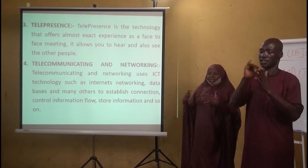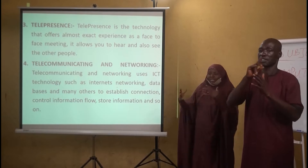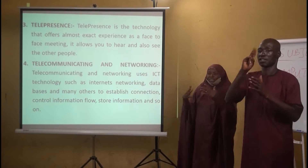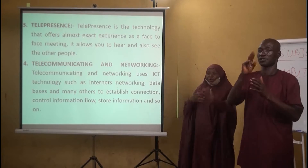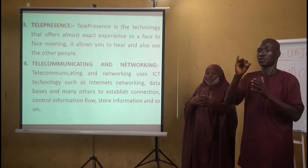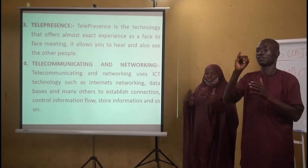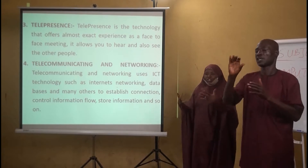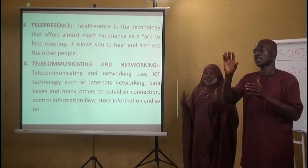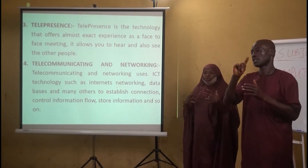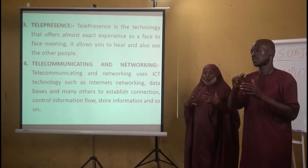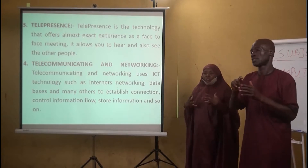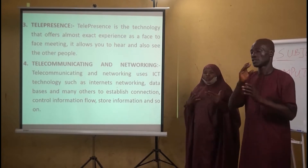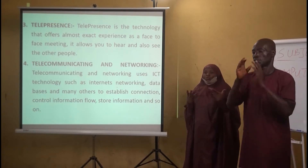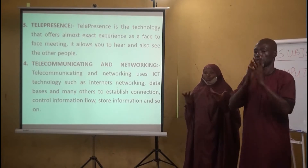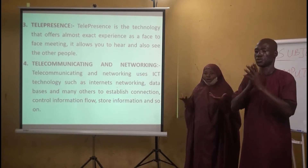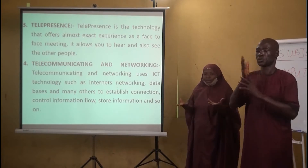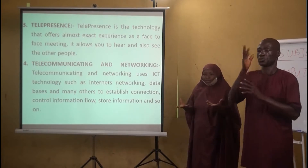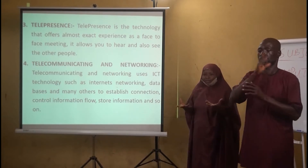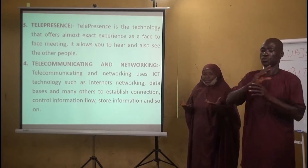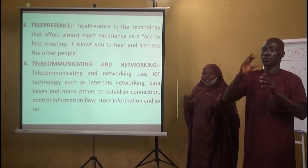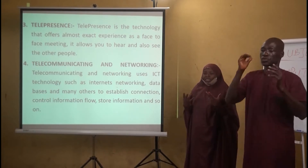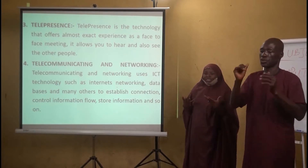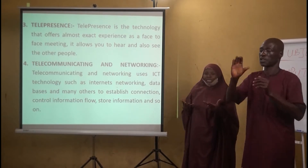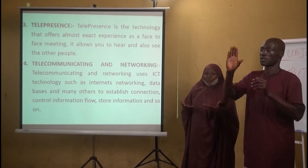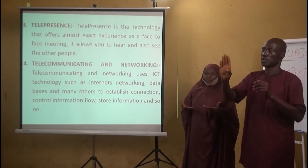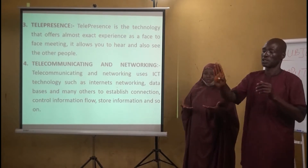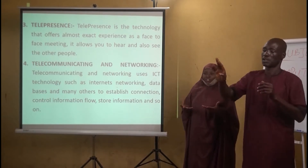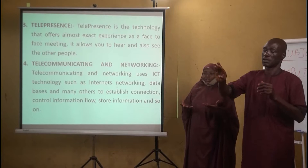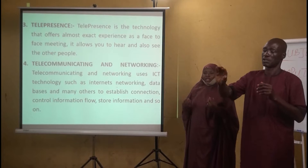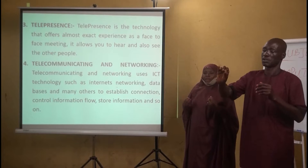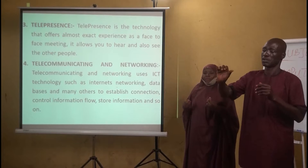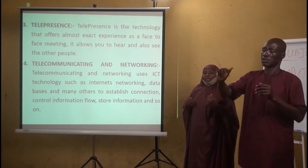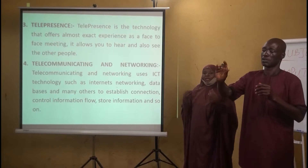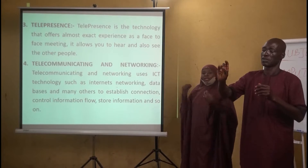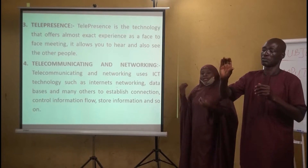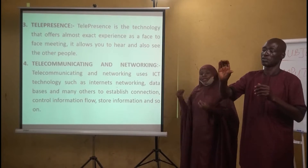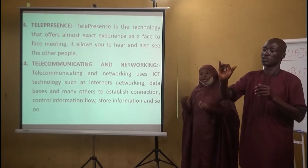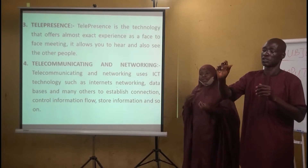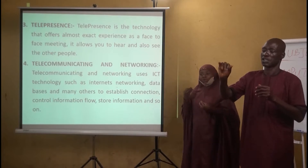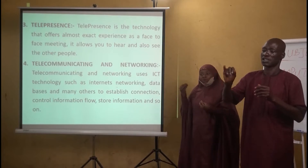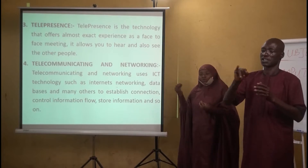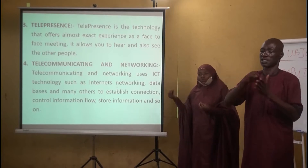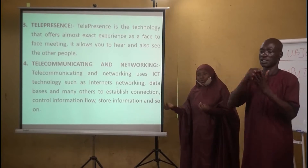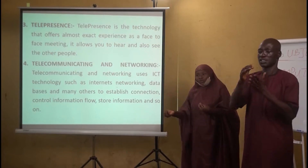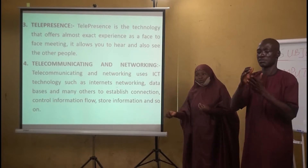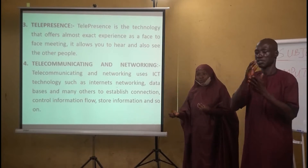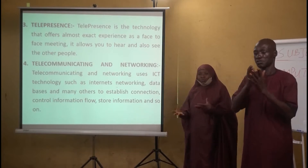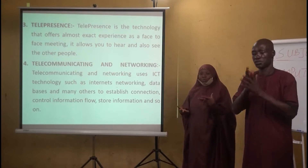That's the communication through what? Through broadcast. The telecommunication can be either through radio